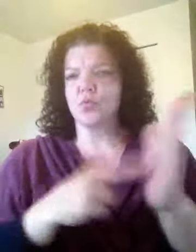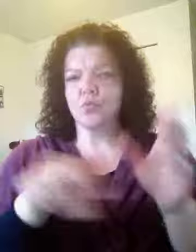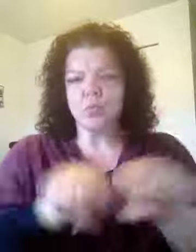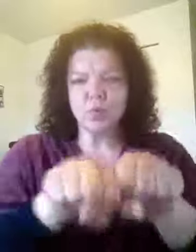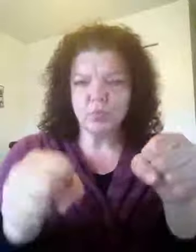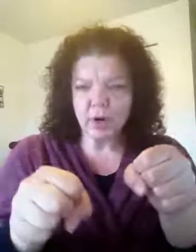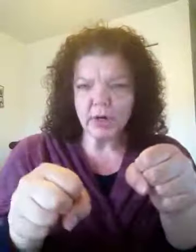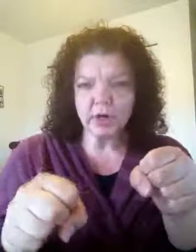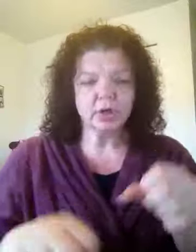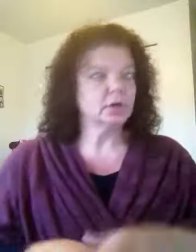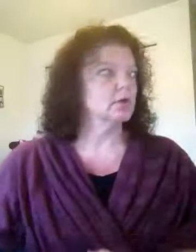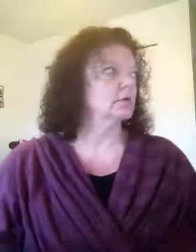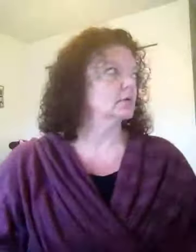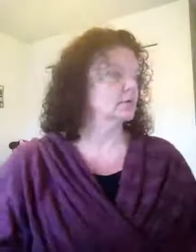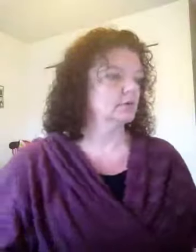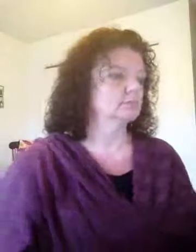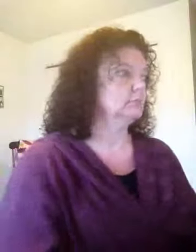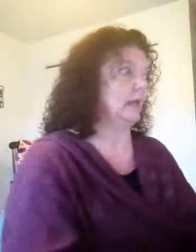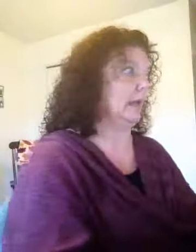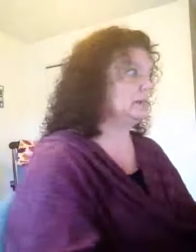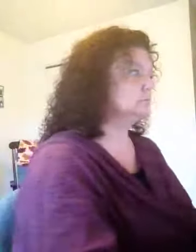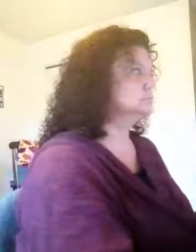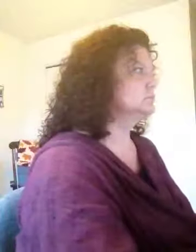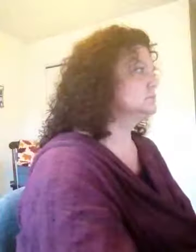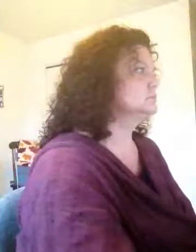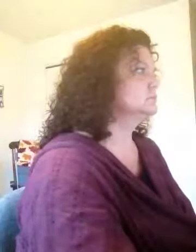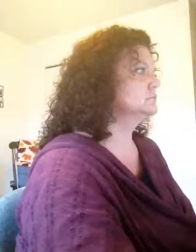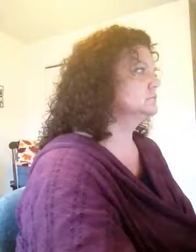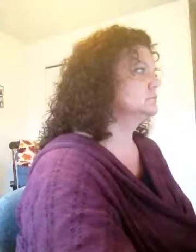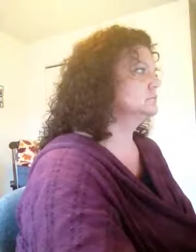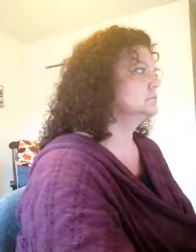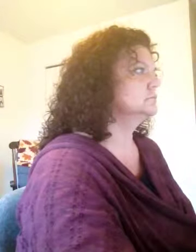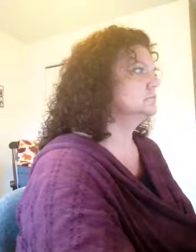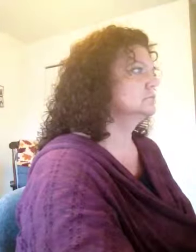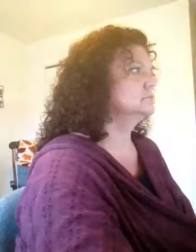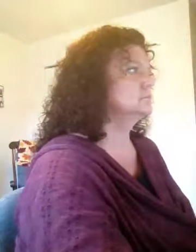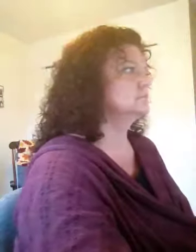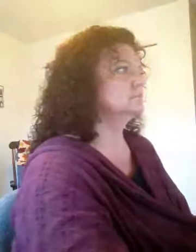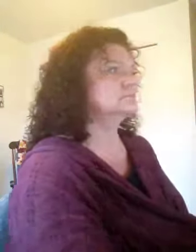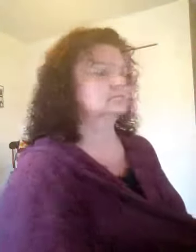Is culture frozen? Of course not. It's constantly changing.